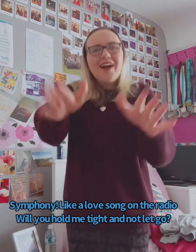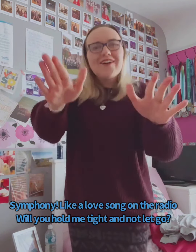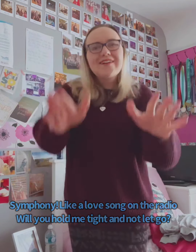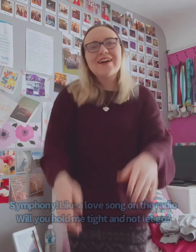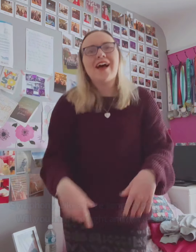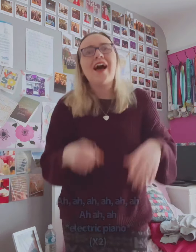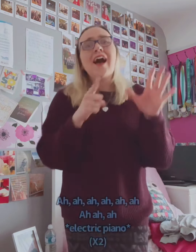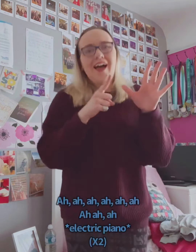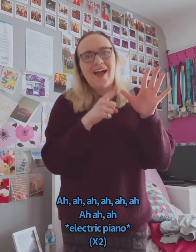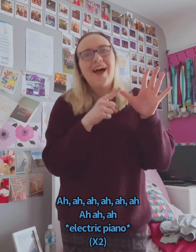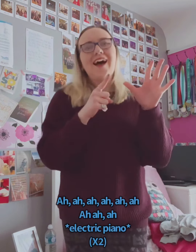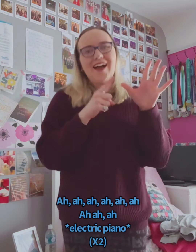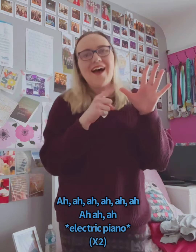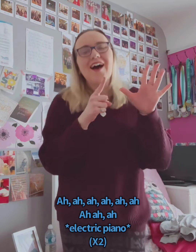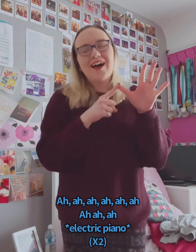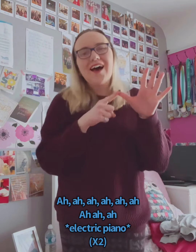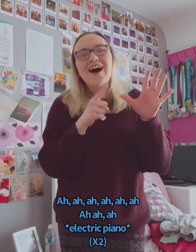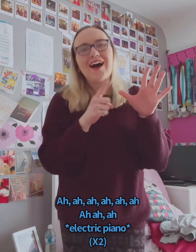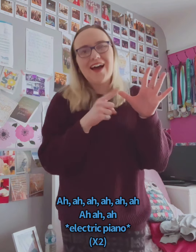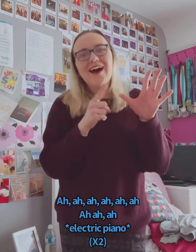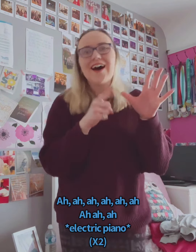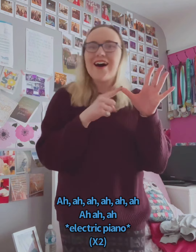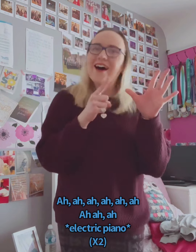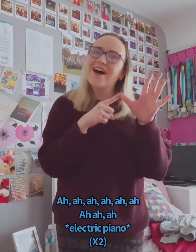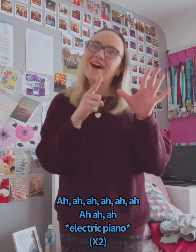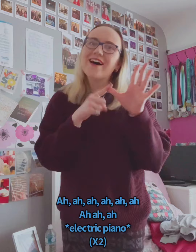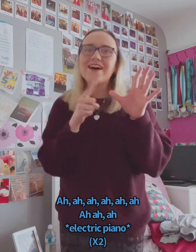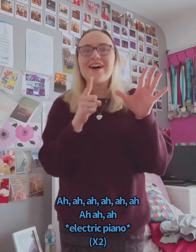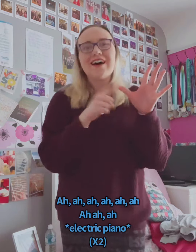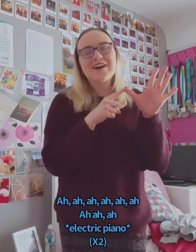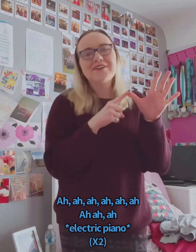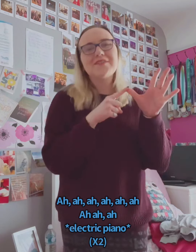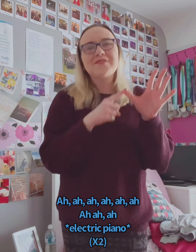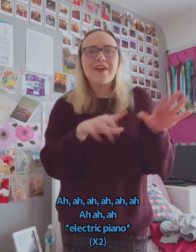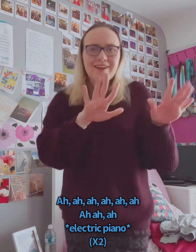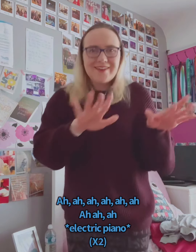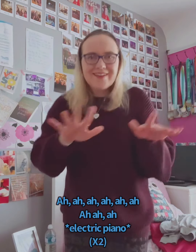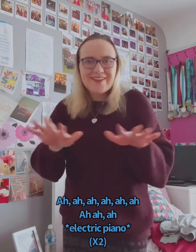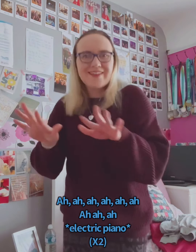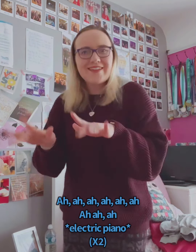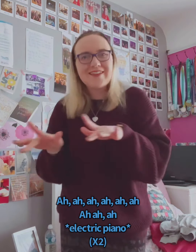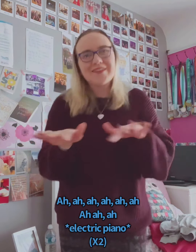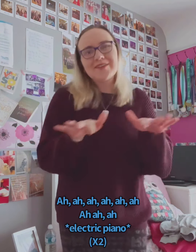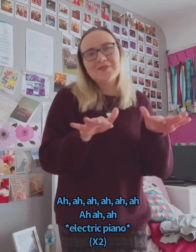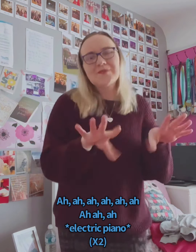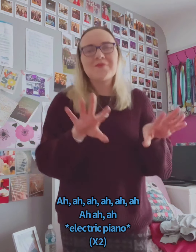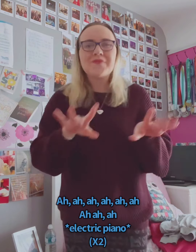go Uh-uh-uh-uh-uh-uh-uh-uh-uh-uh